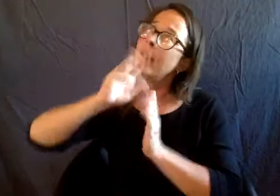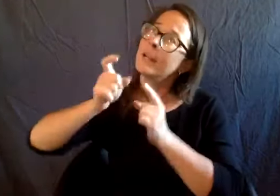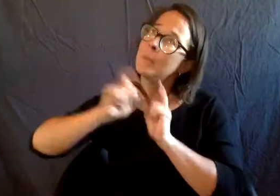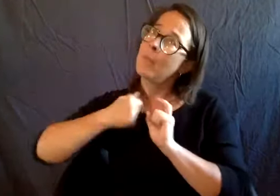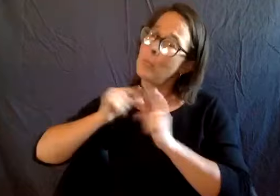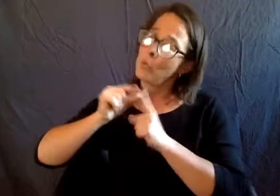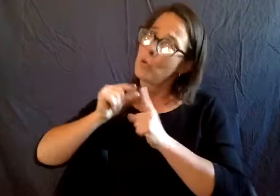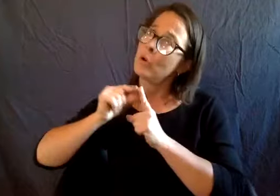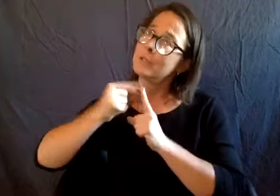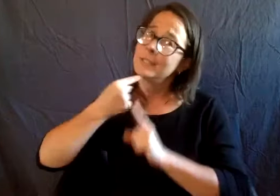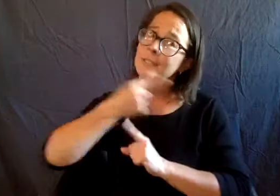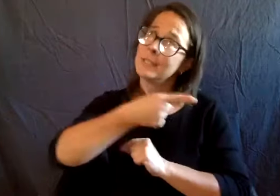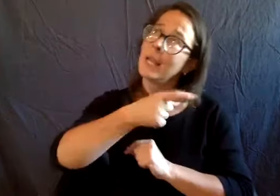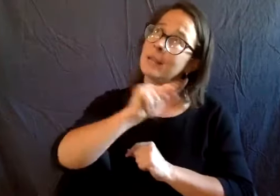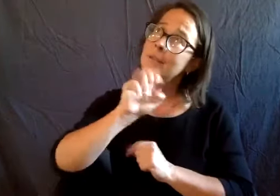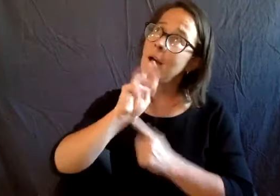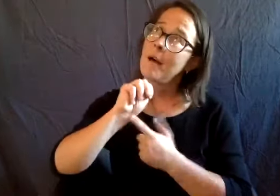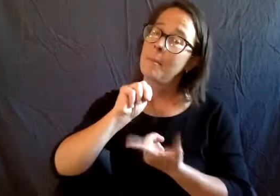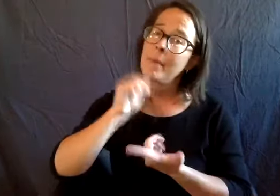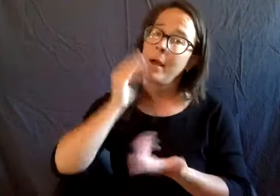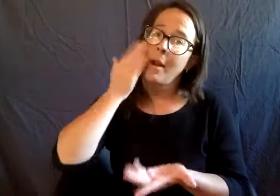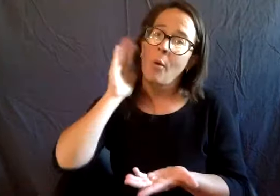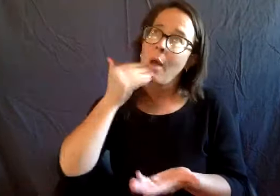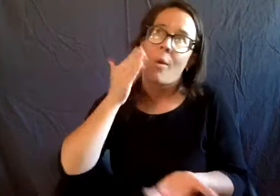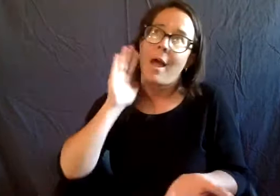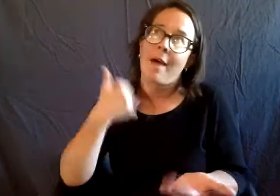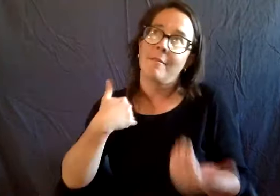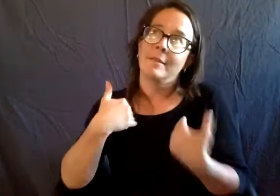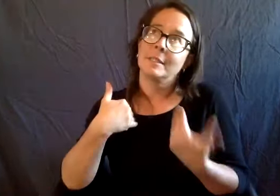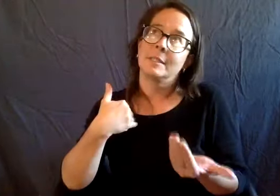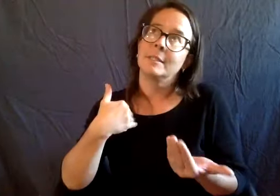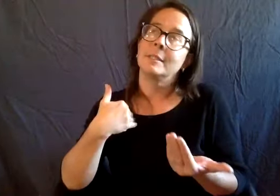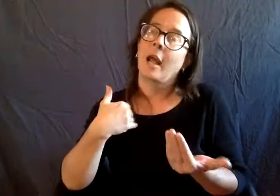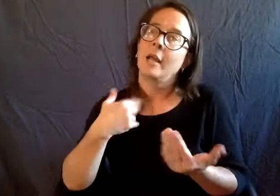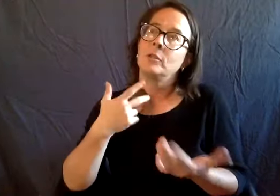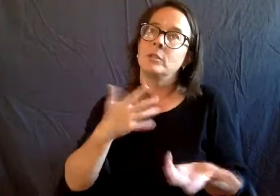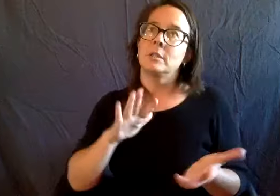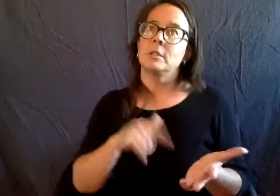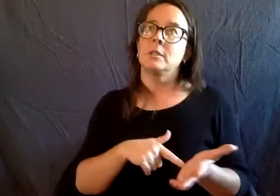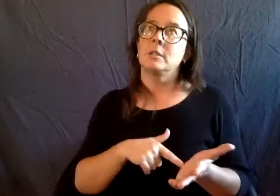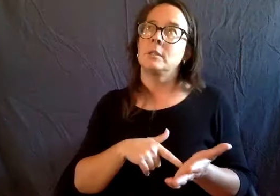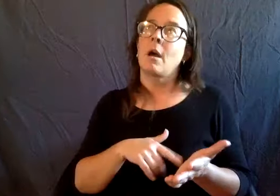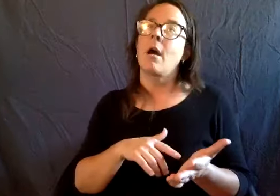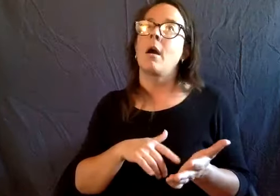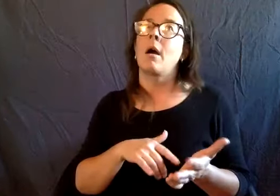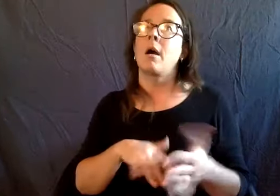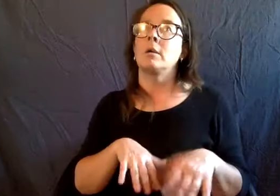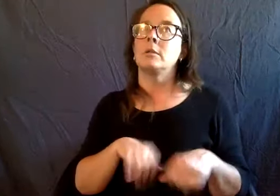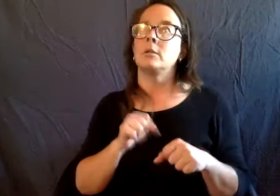to Tom that I knew I didn't have. And I really believe in that morning I took steps 1, 2, and 3, and I didn't even